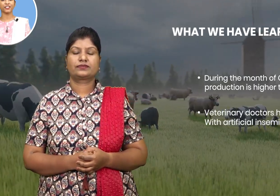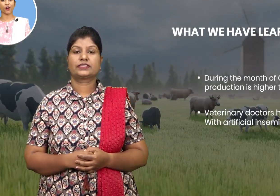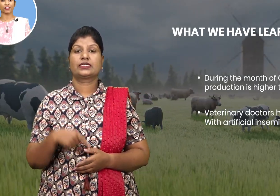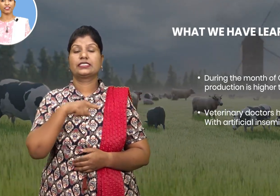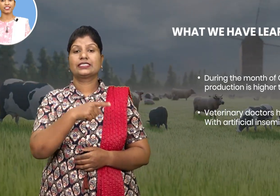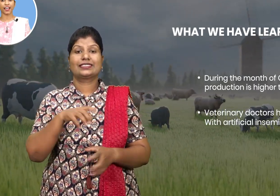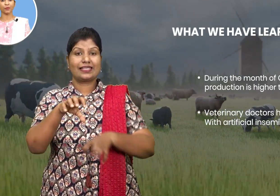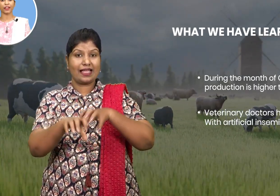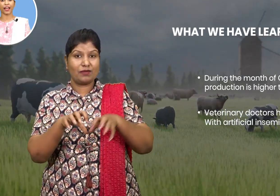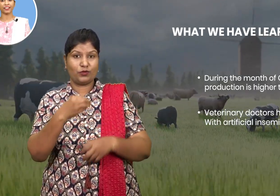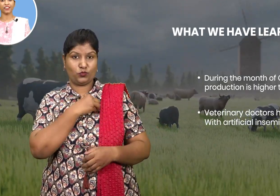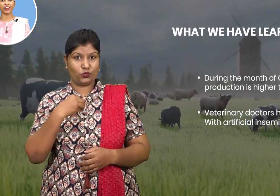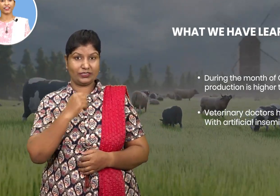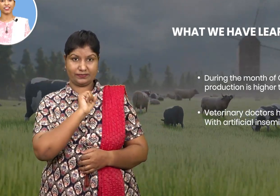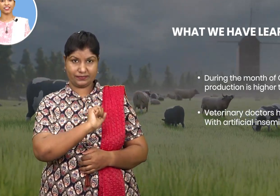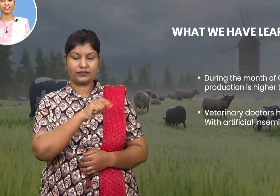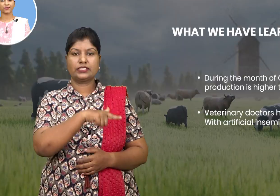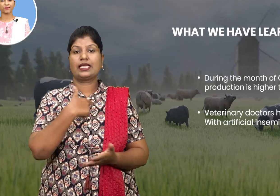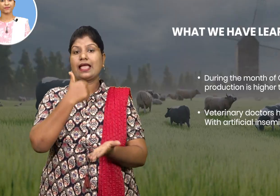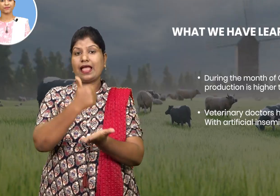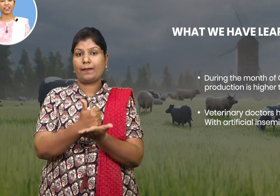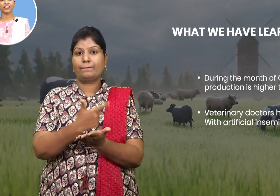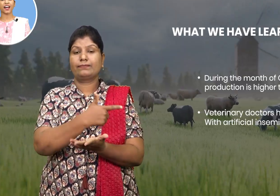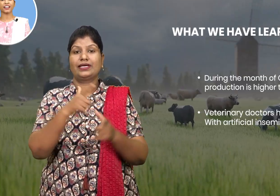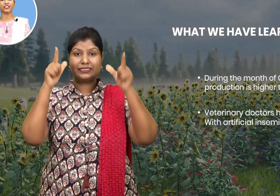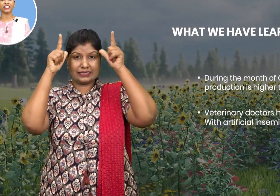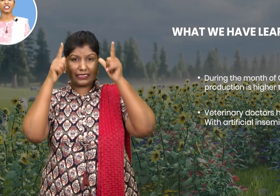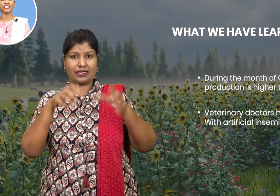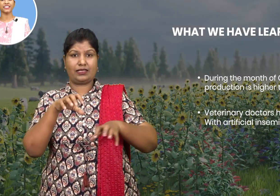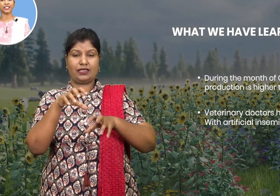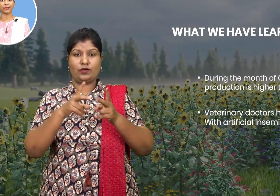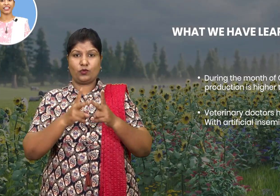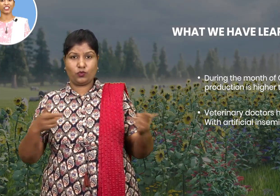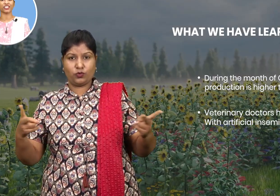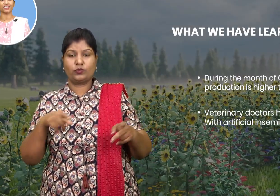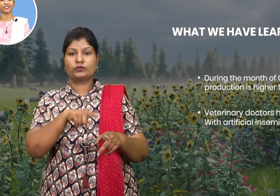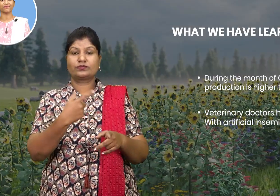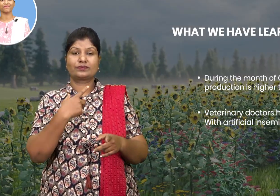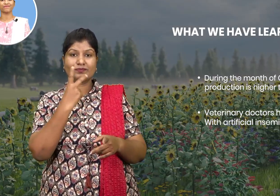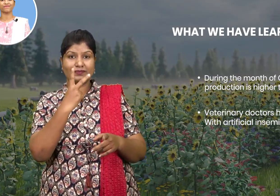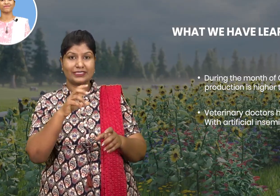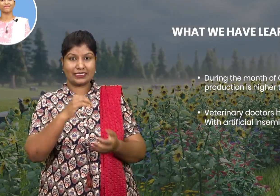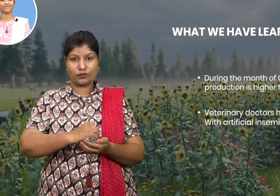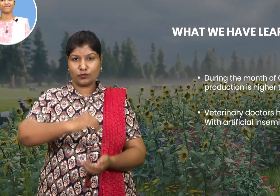Veterinary doctors help cattle rearers with artificial insemination.